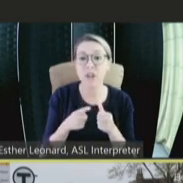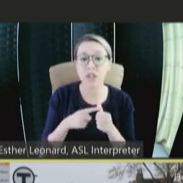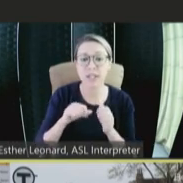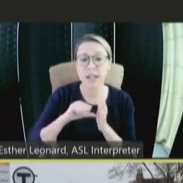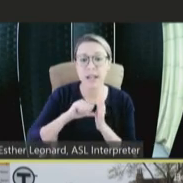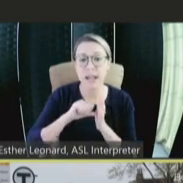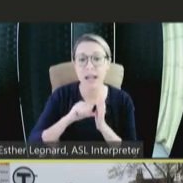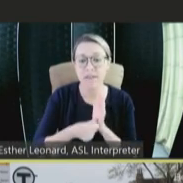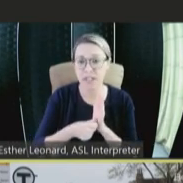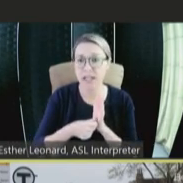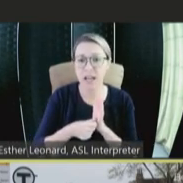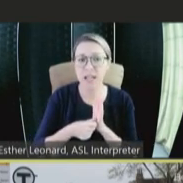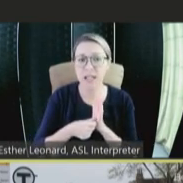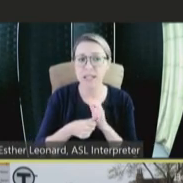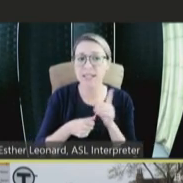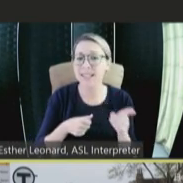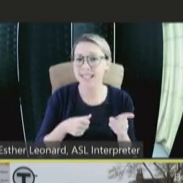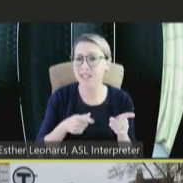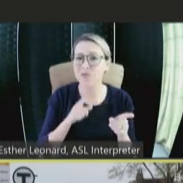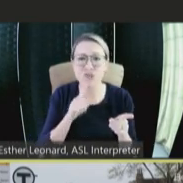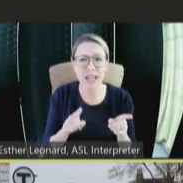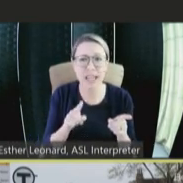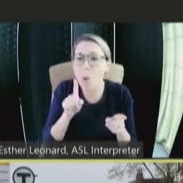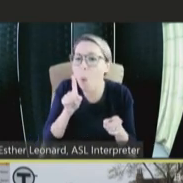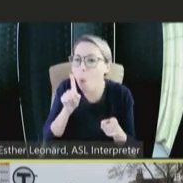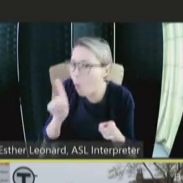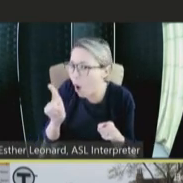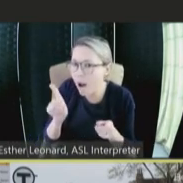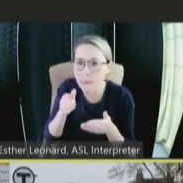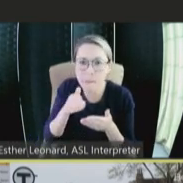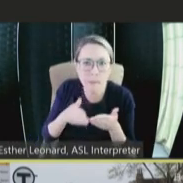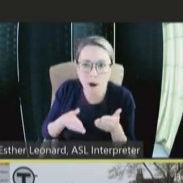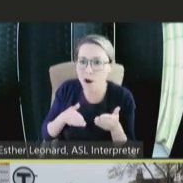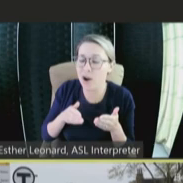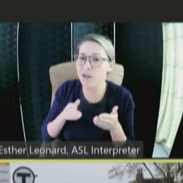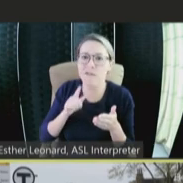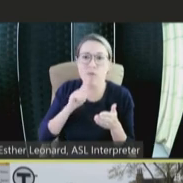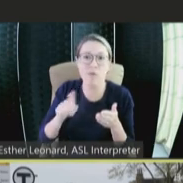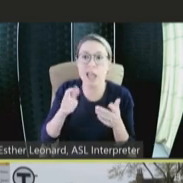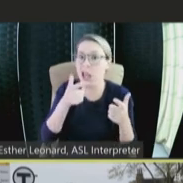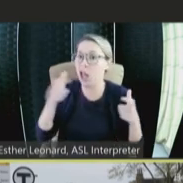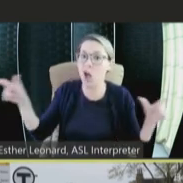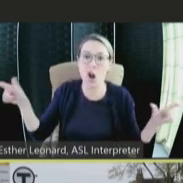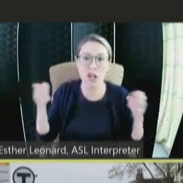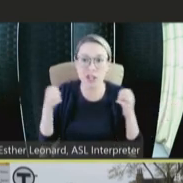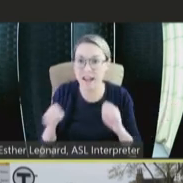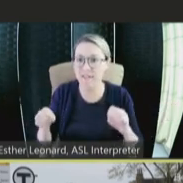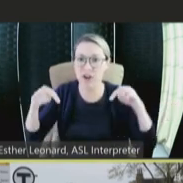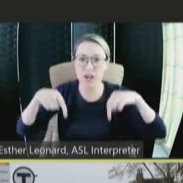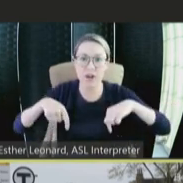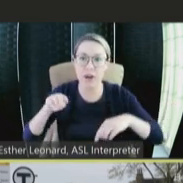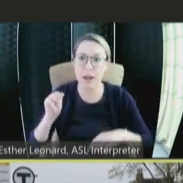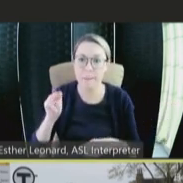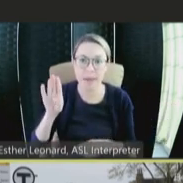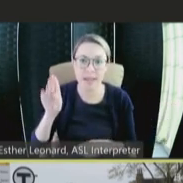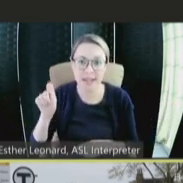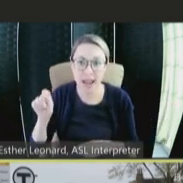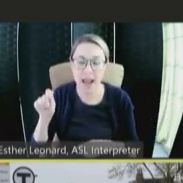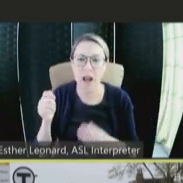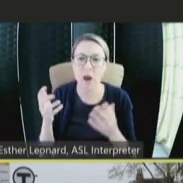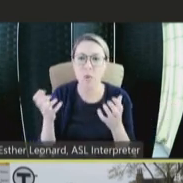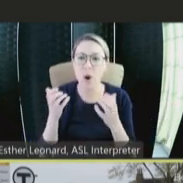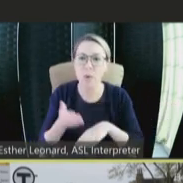is one piece of a much larger effort at the MBTA to improve